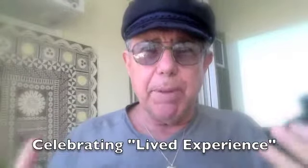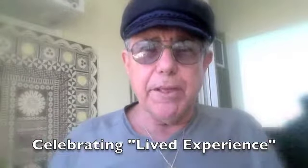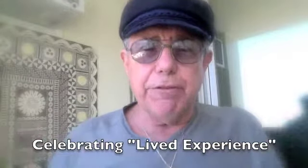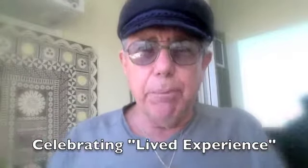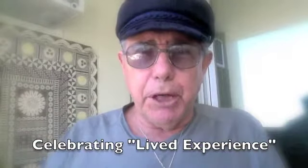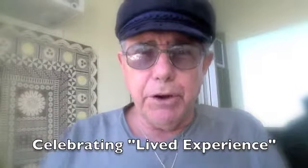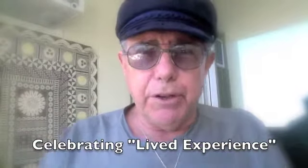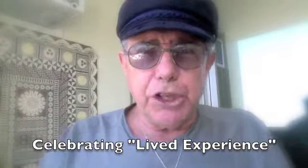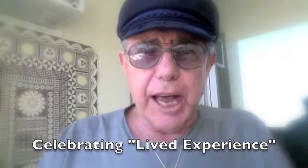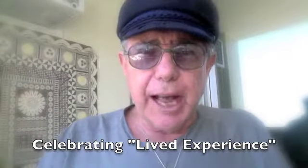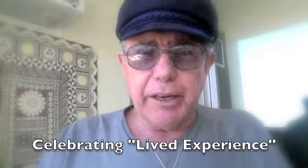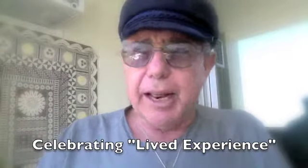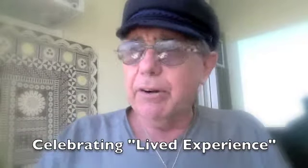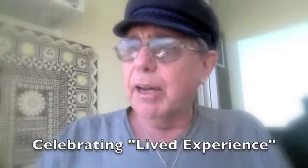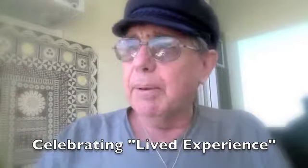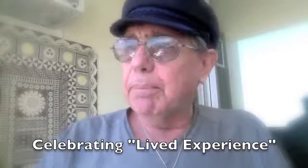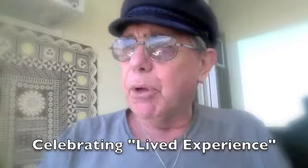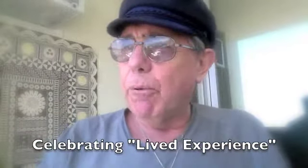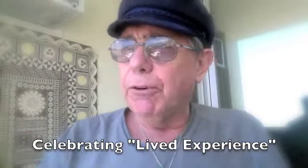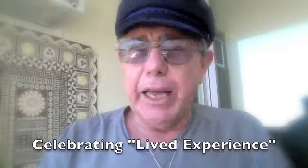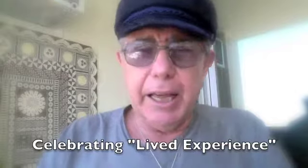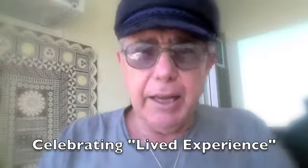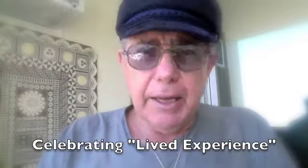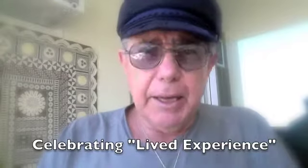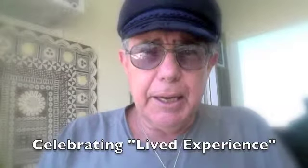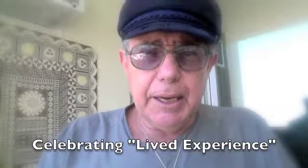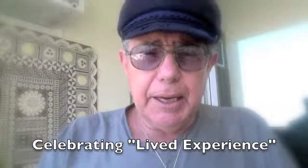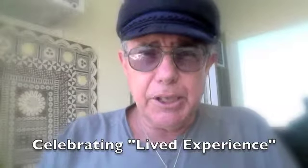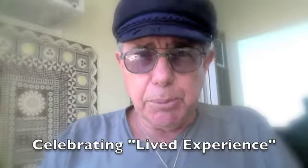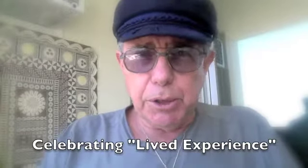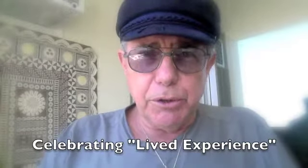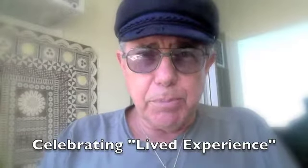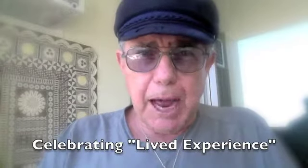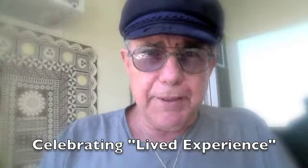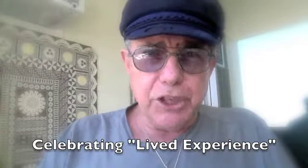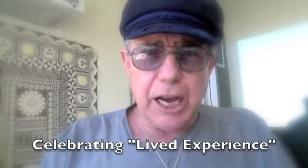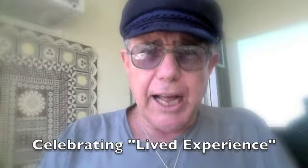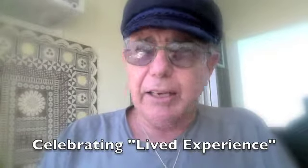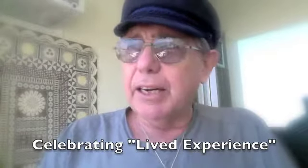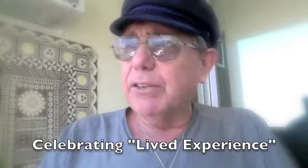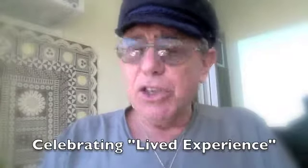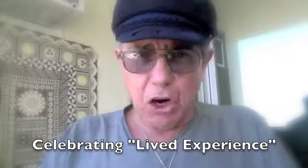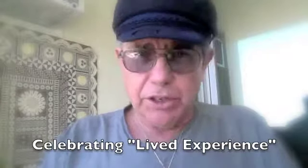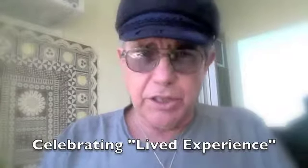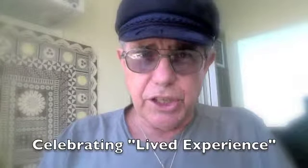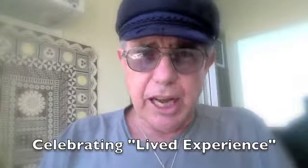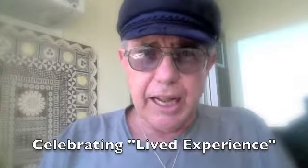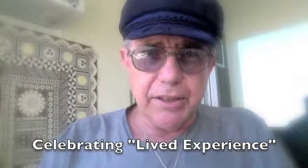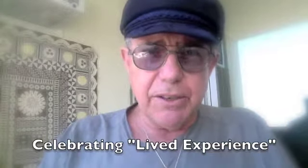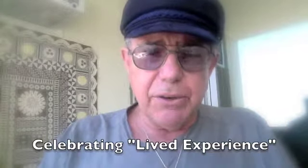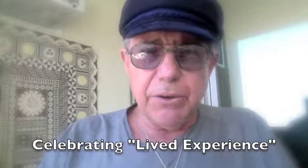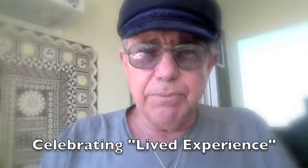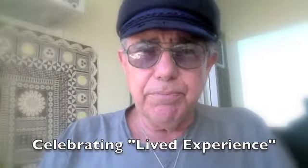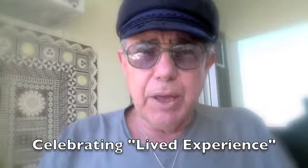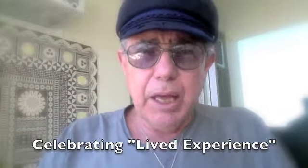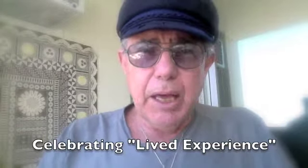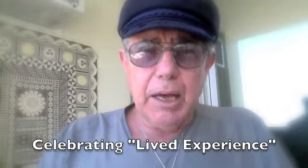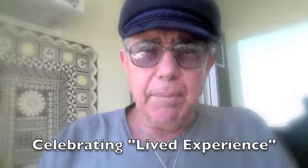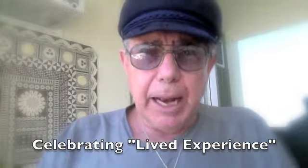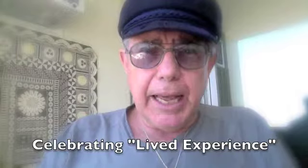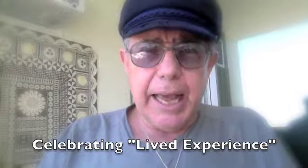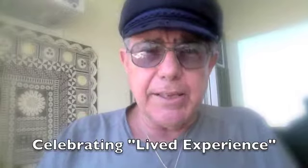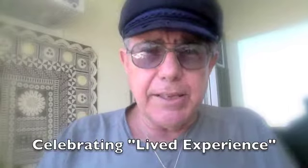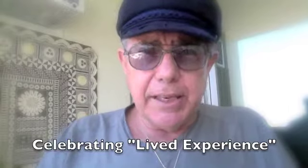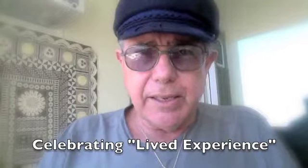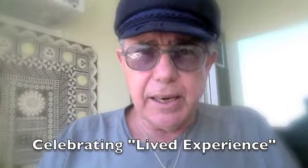with something that's familiar to the child and hopefully is produced by the child and stars the child. So you,